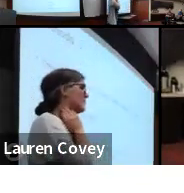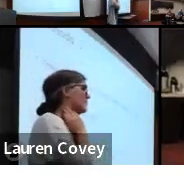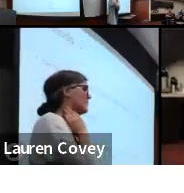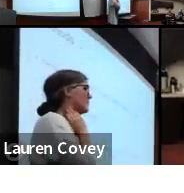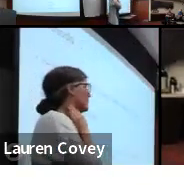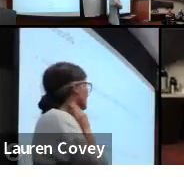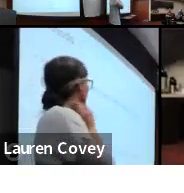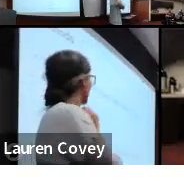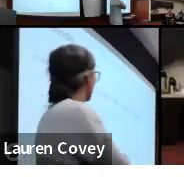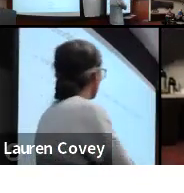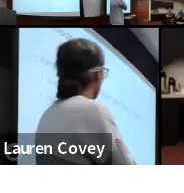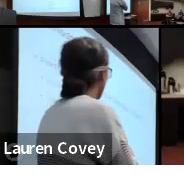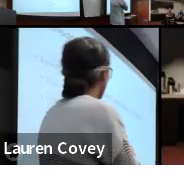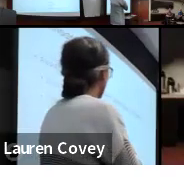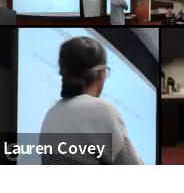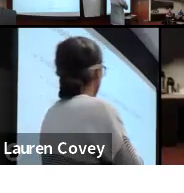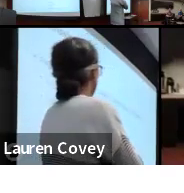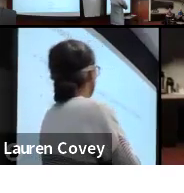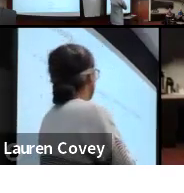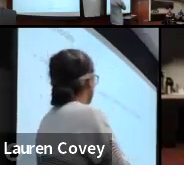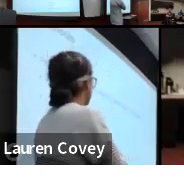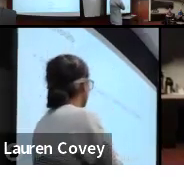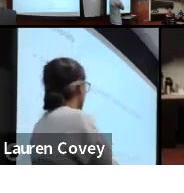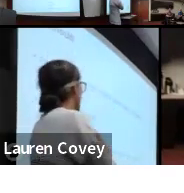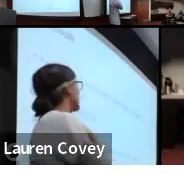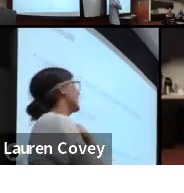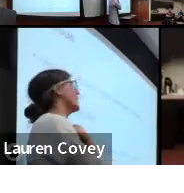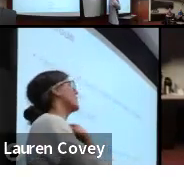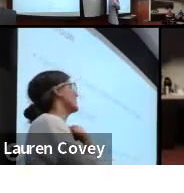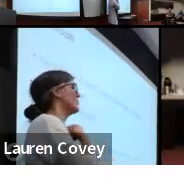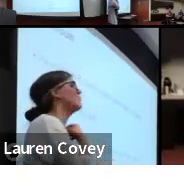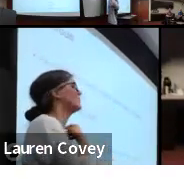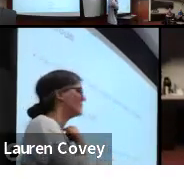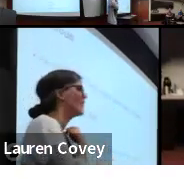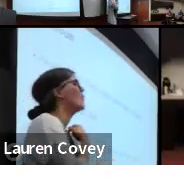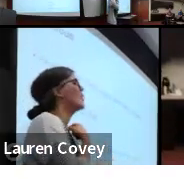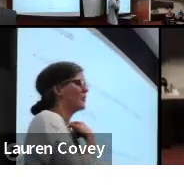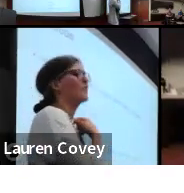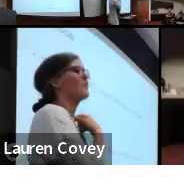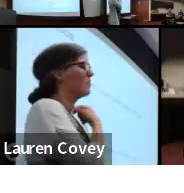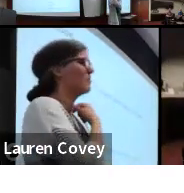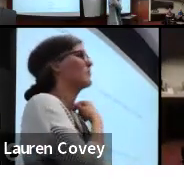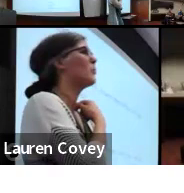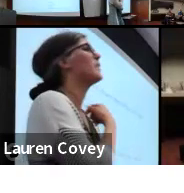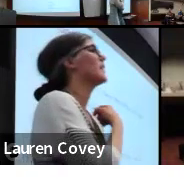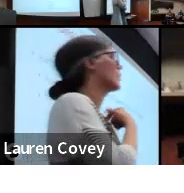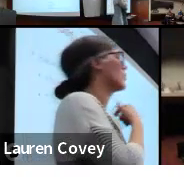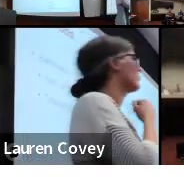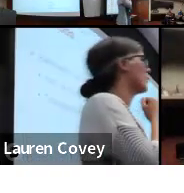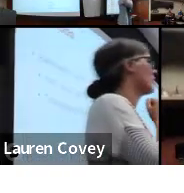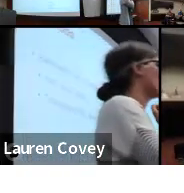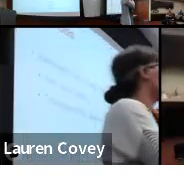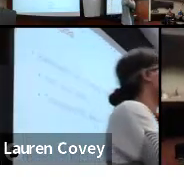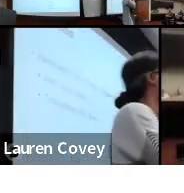find any correlation between the deep of the morphosyntactic syntax? We did expose somehow to Spanish at the point. We didn't